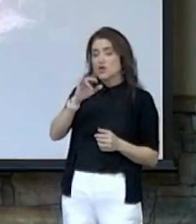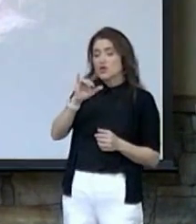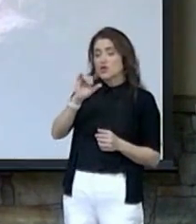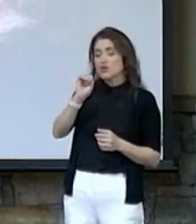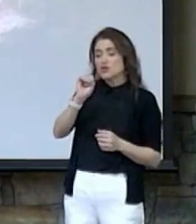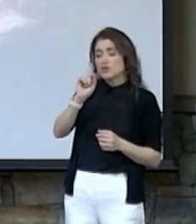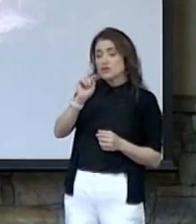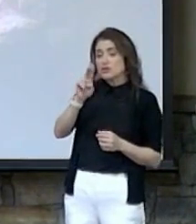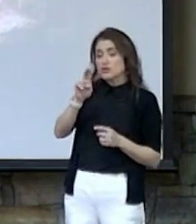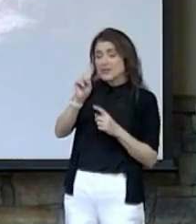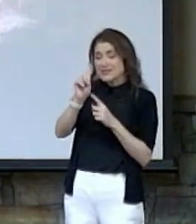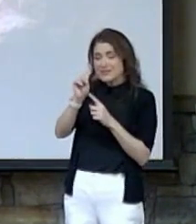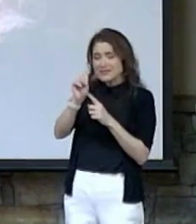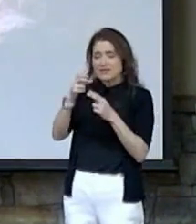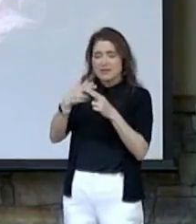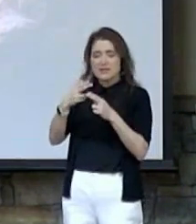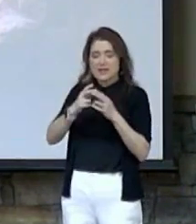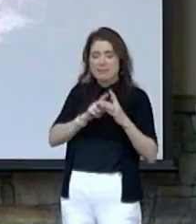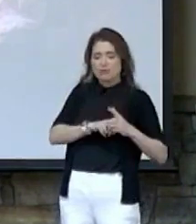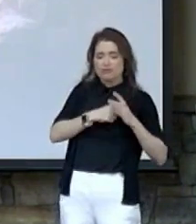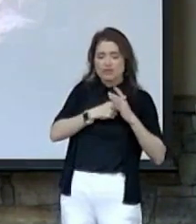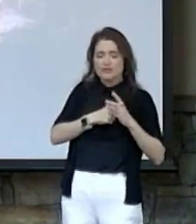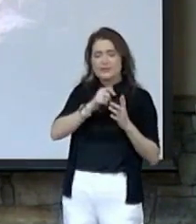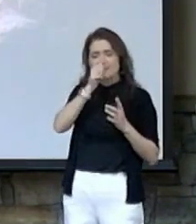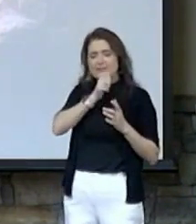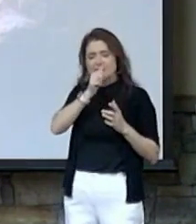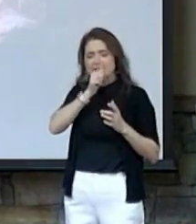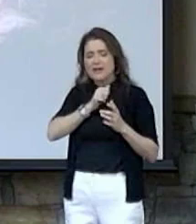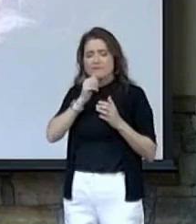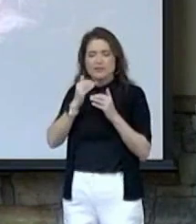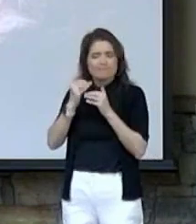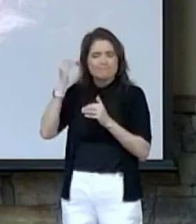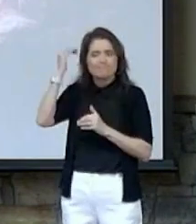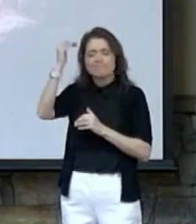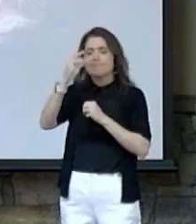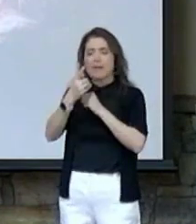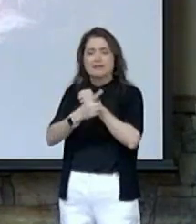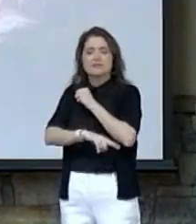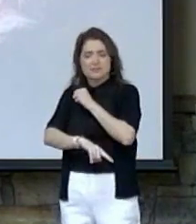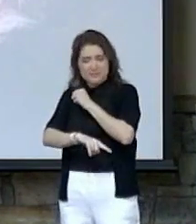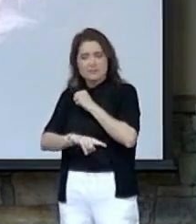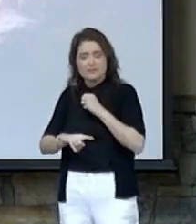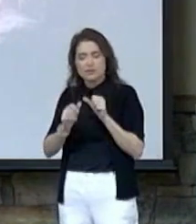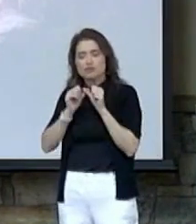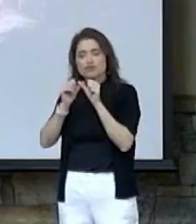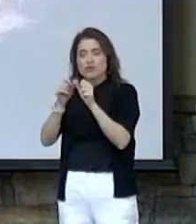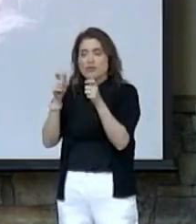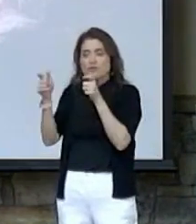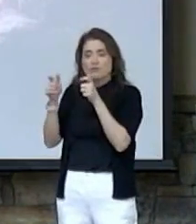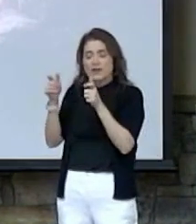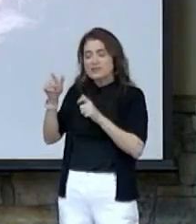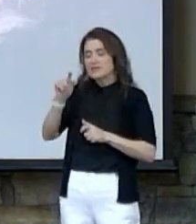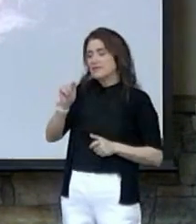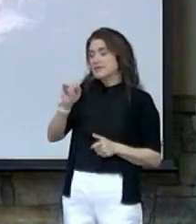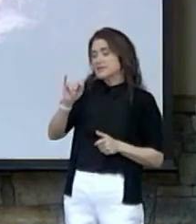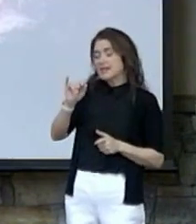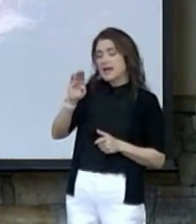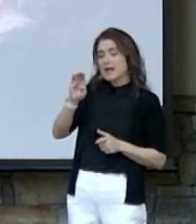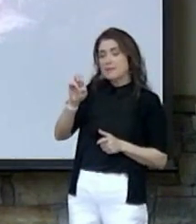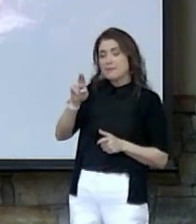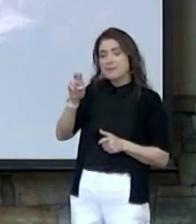had its origin, suffered the extreme penalty during the reigns of Tiberius at the hands of one of